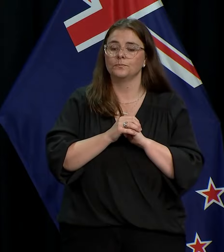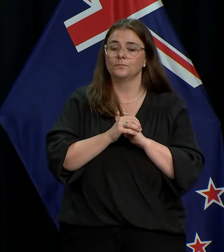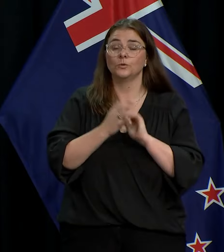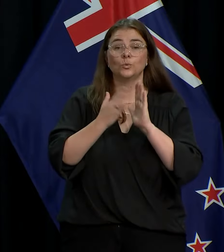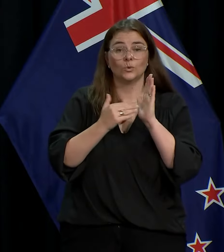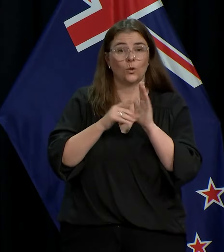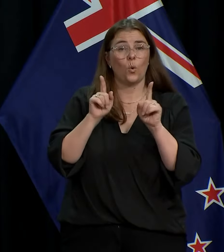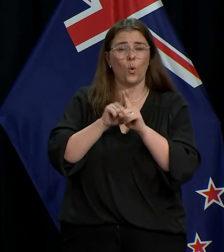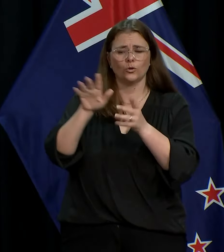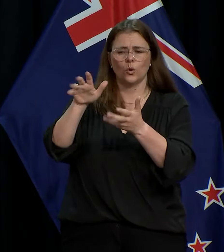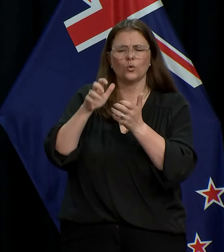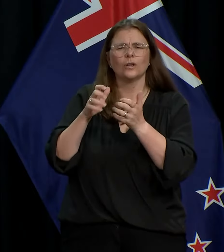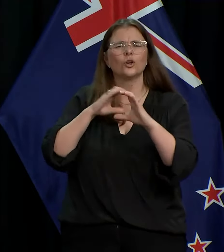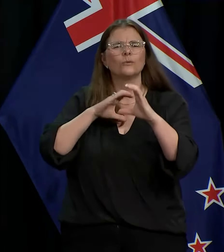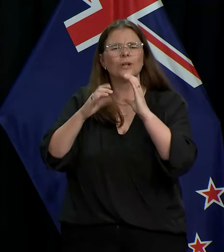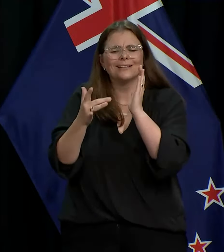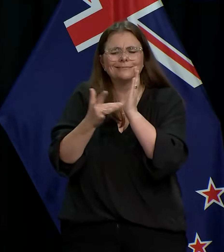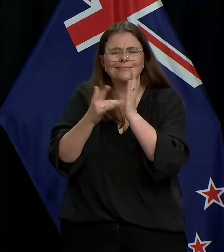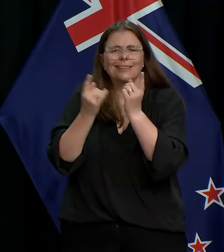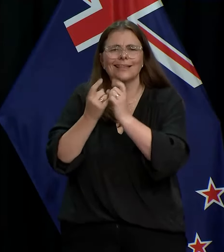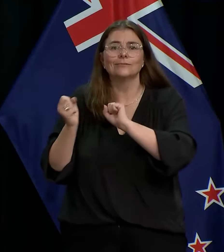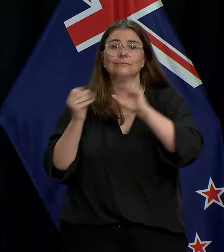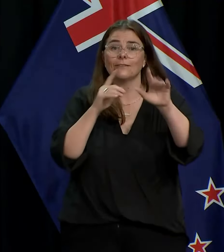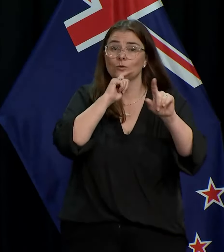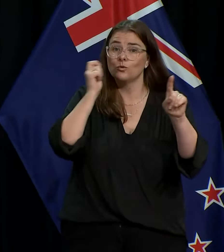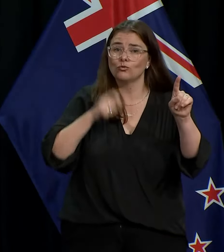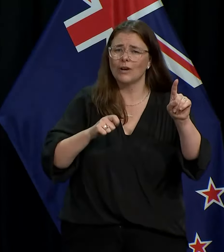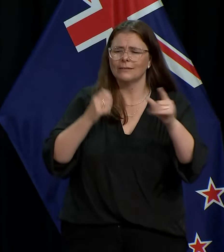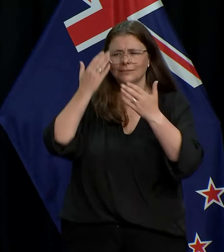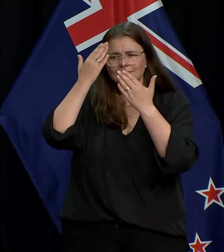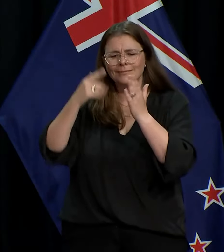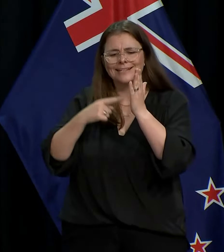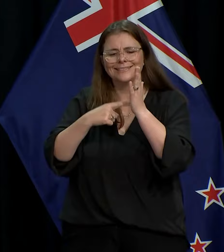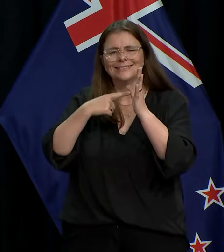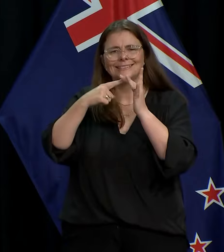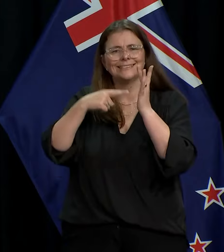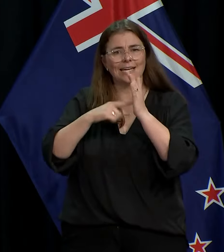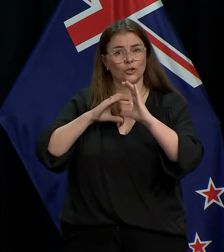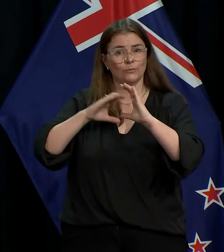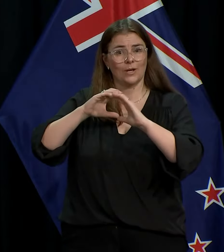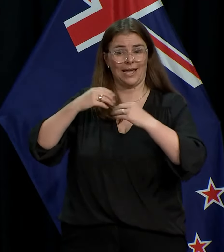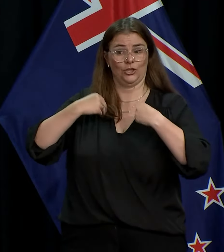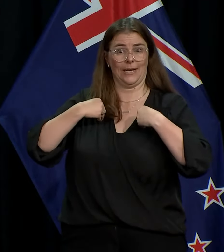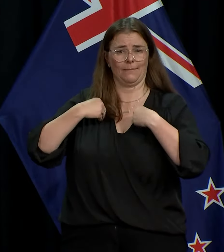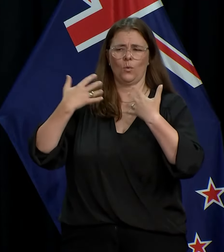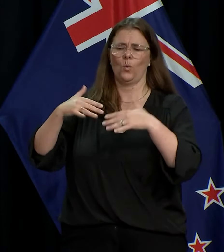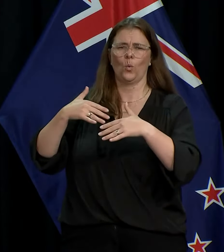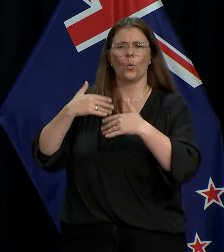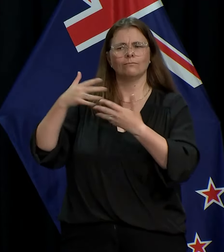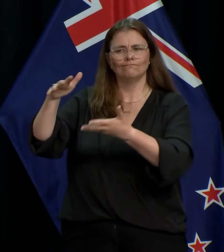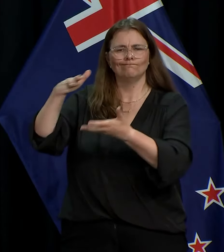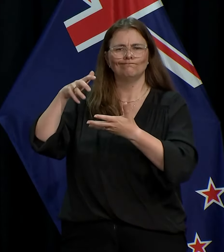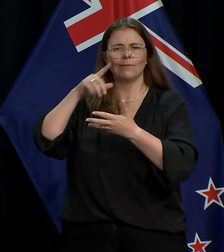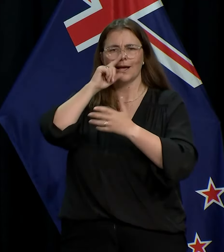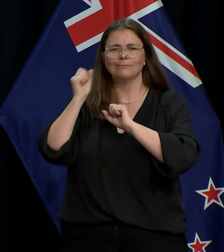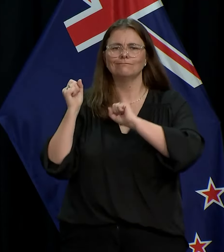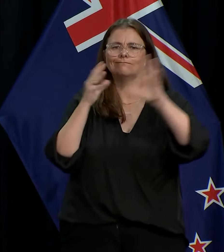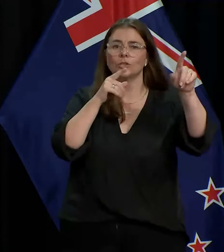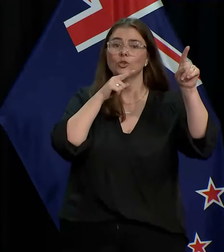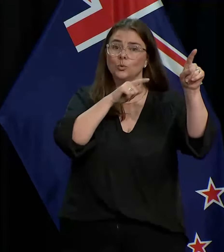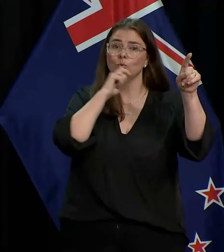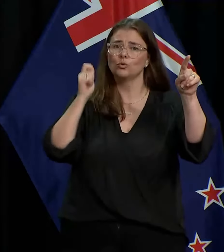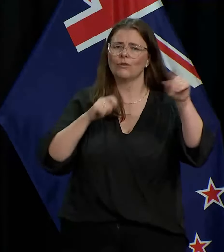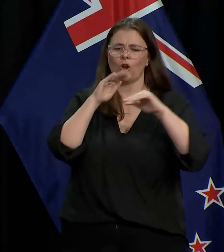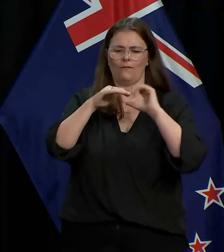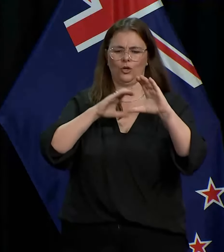communications equipment to provide to Ukraine, and I'd like to acknowledge Take Communications, which has made it possible for us to respond to this